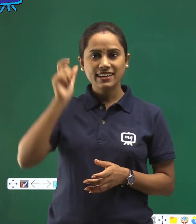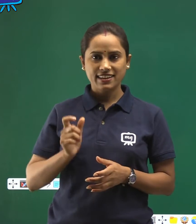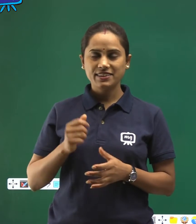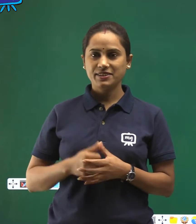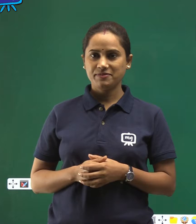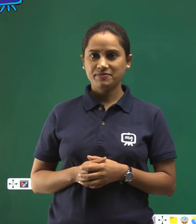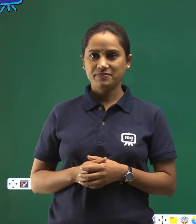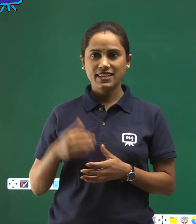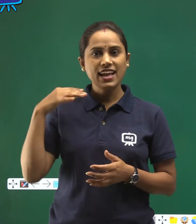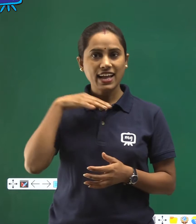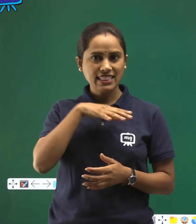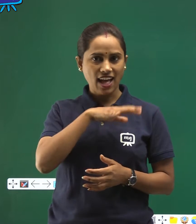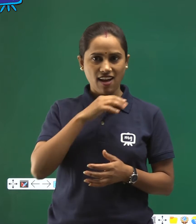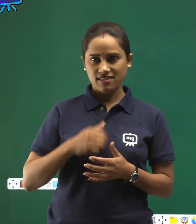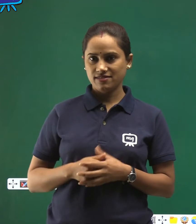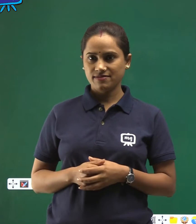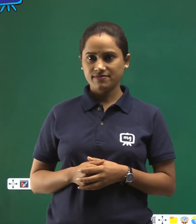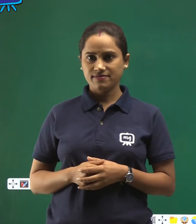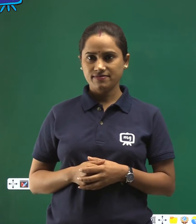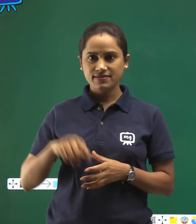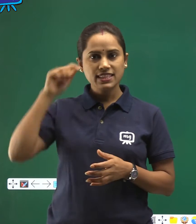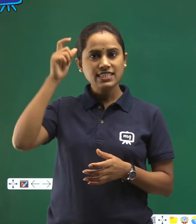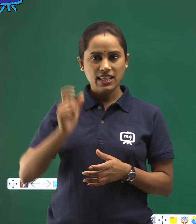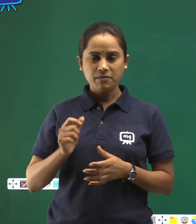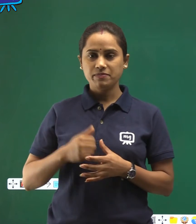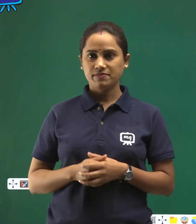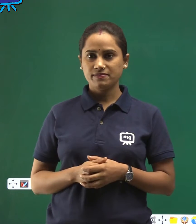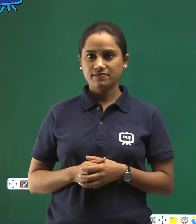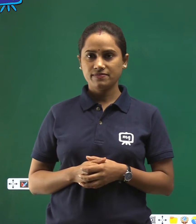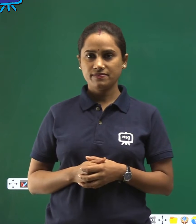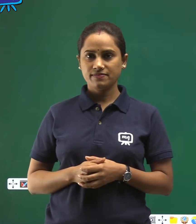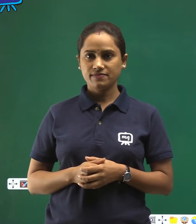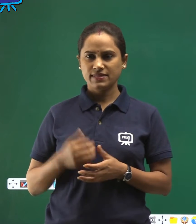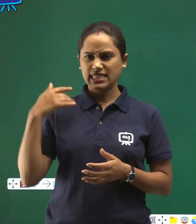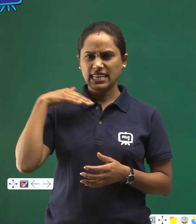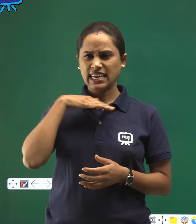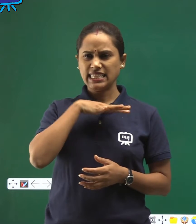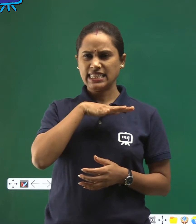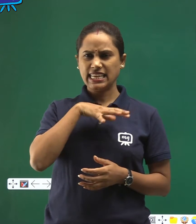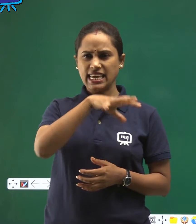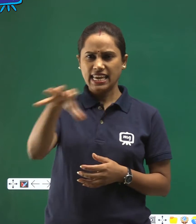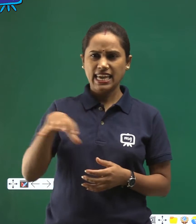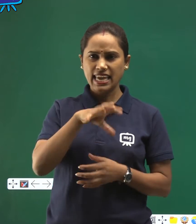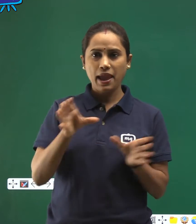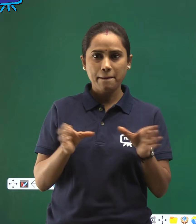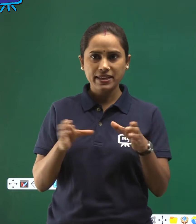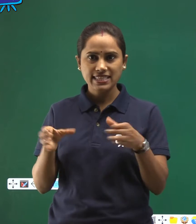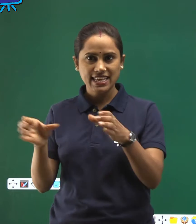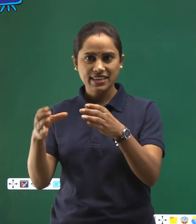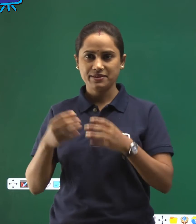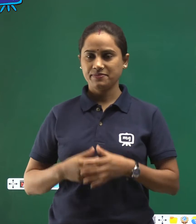Dirty, ganda. Slum, gandi basti.